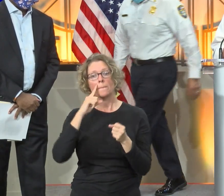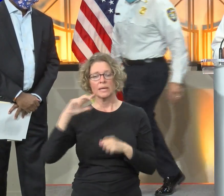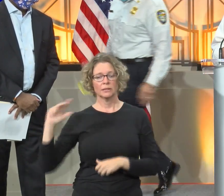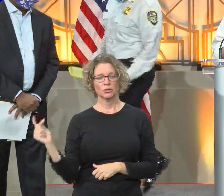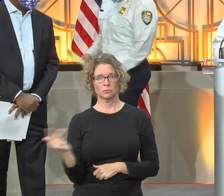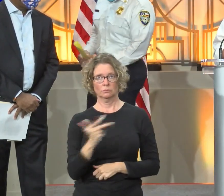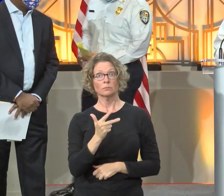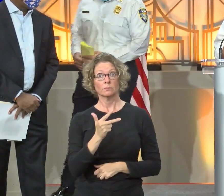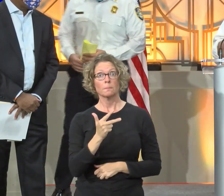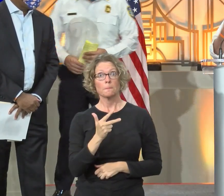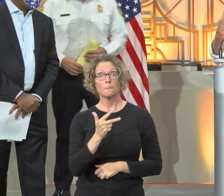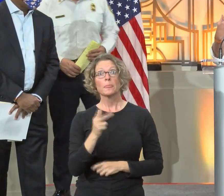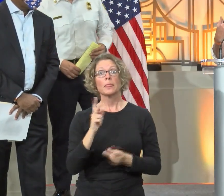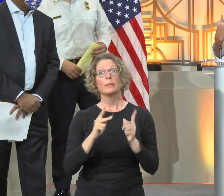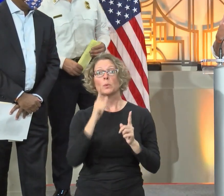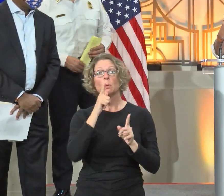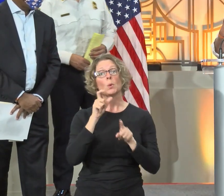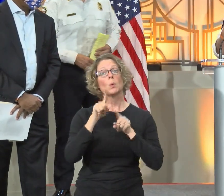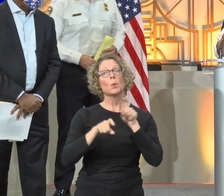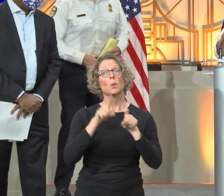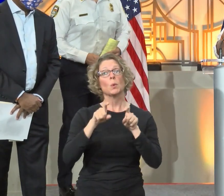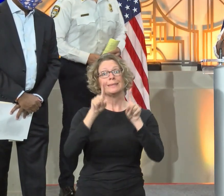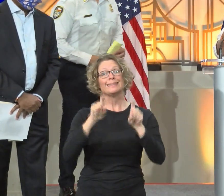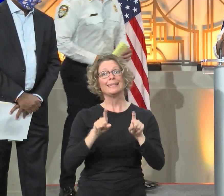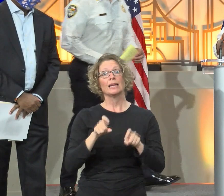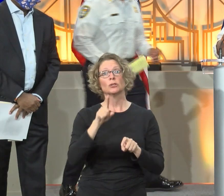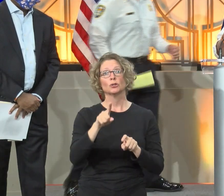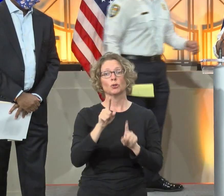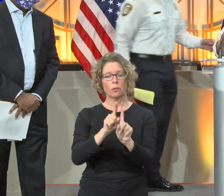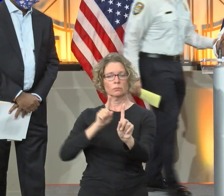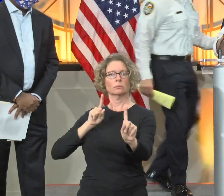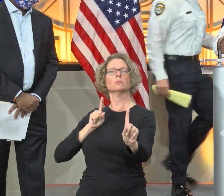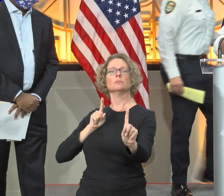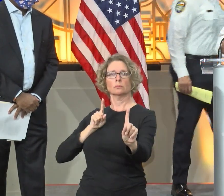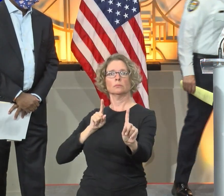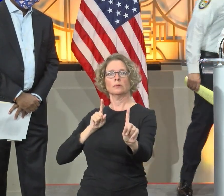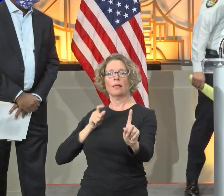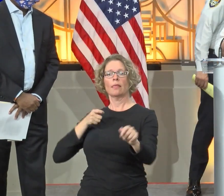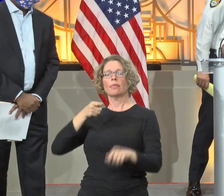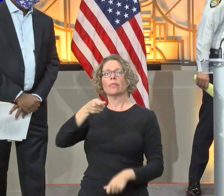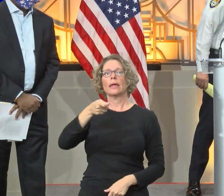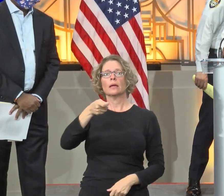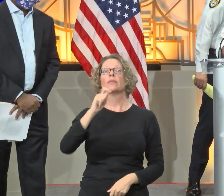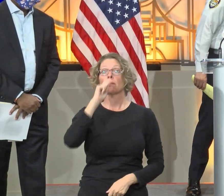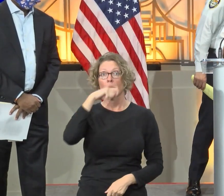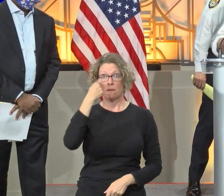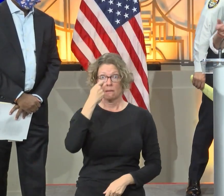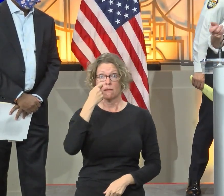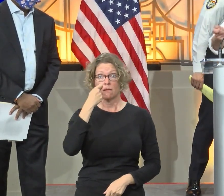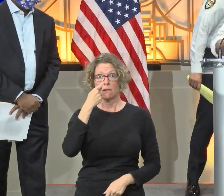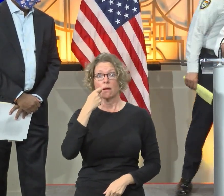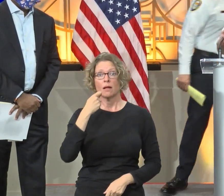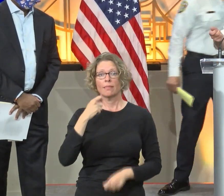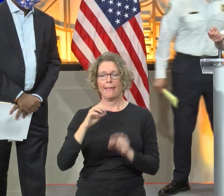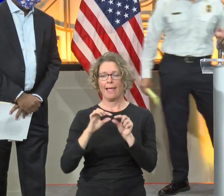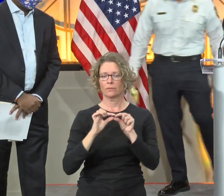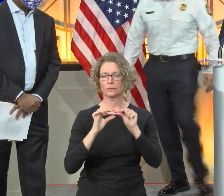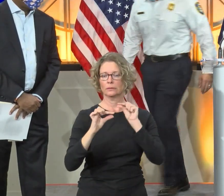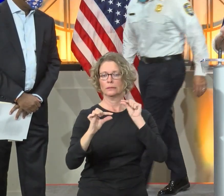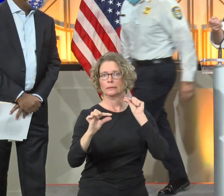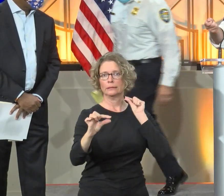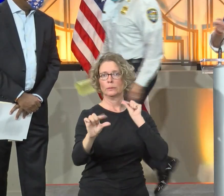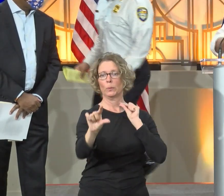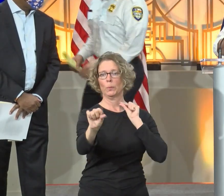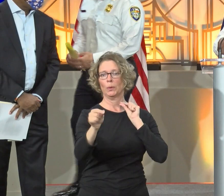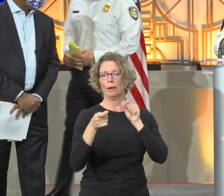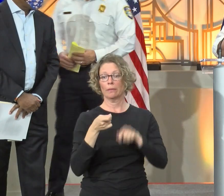with the folks at the testing, they are many feet away from you. In fact, if they have to hand you things like the swab, they have a big long stick with a little grabber on the